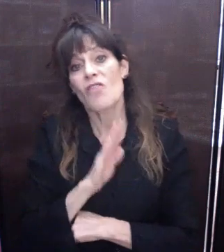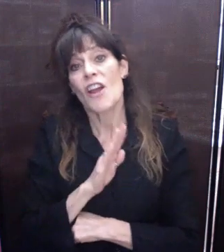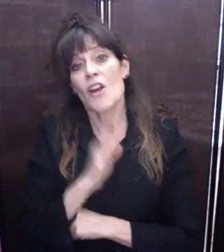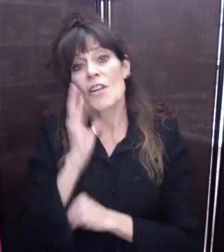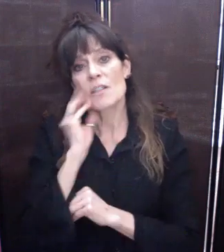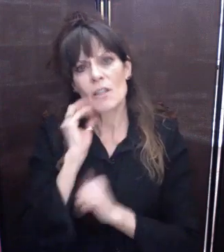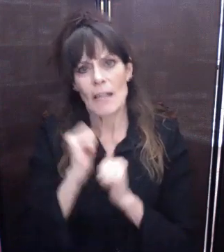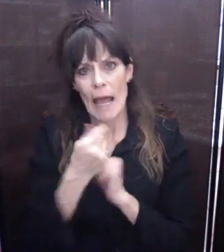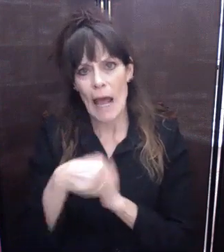they